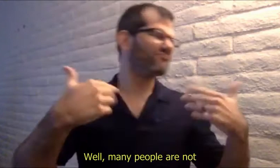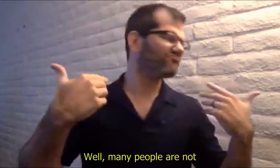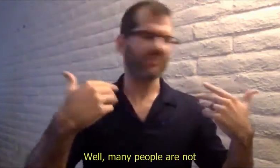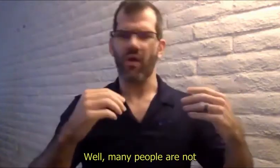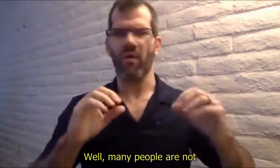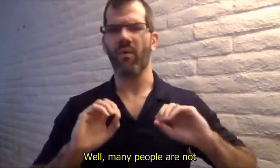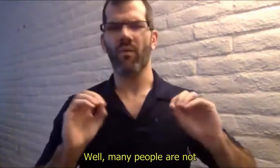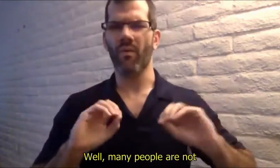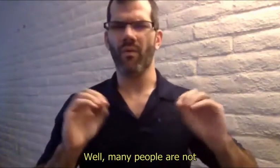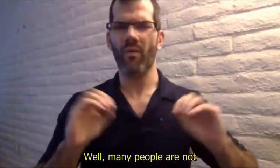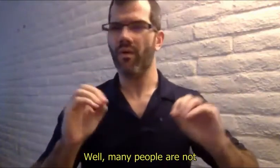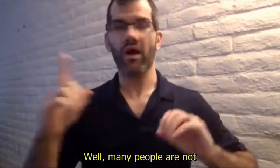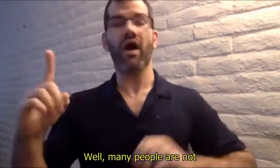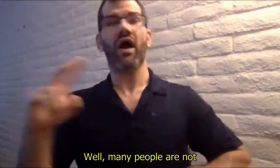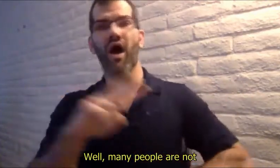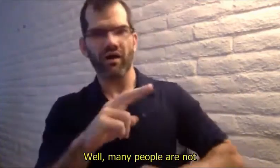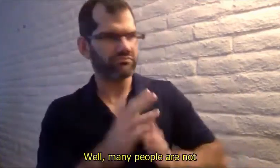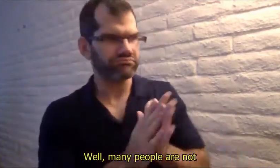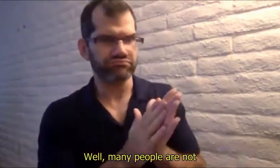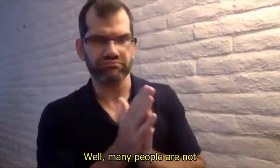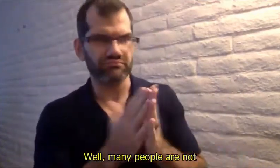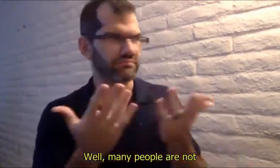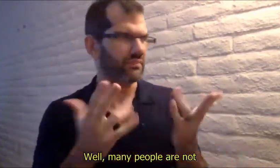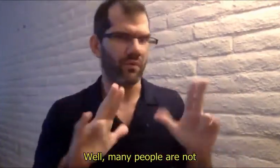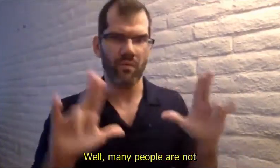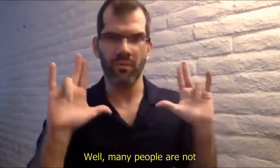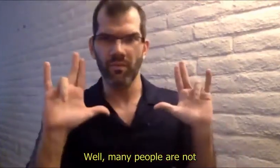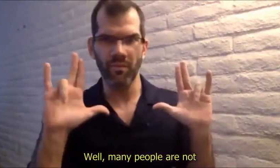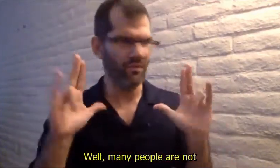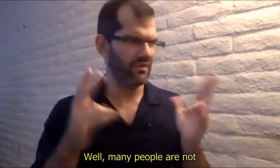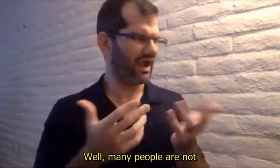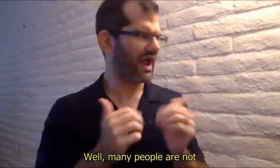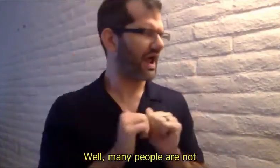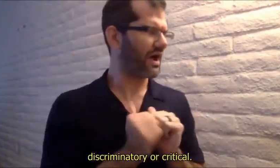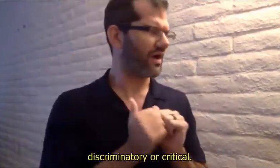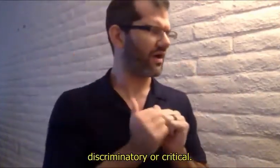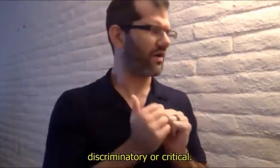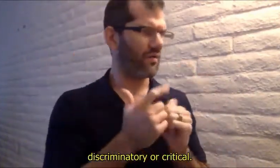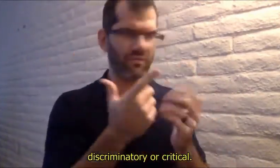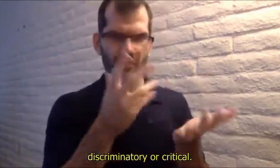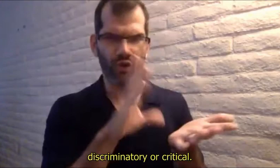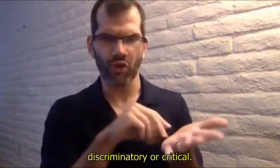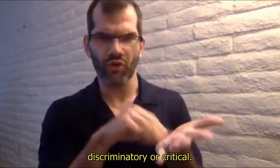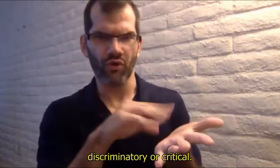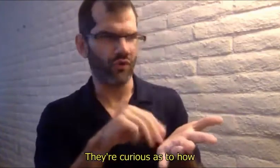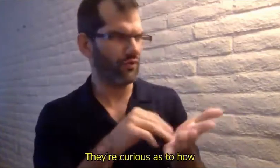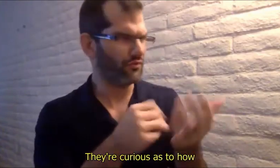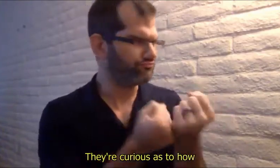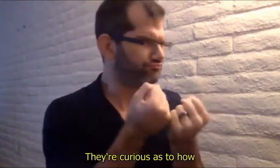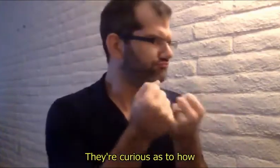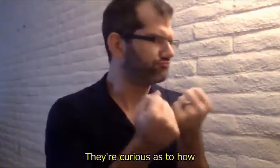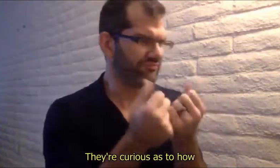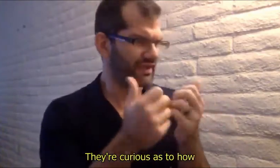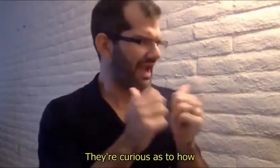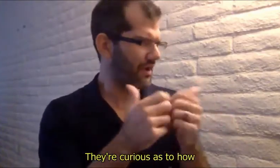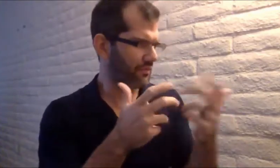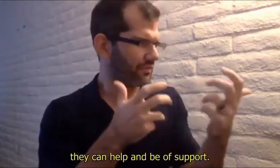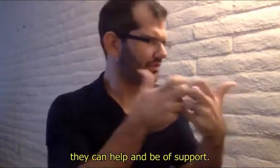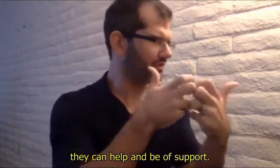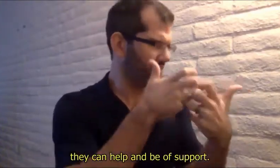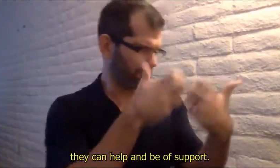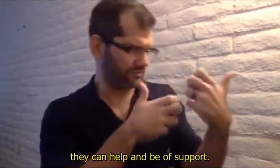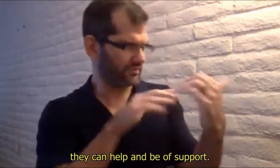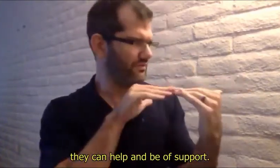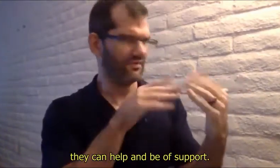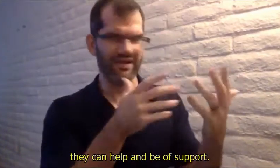many people are not discriminatory or critical. They're curious as